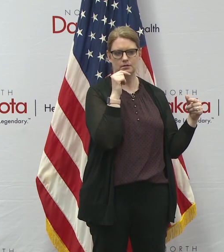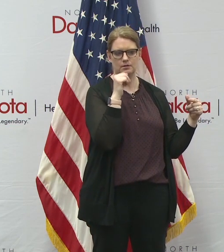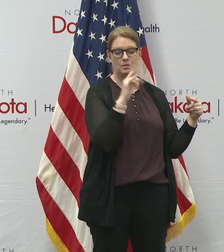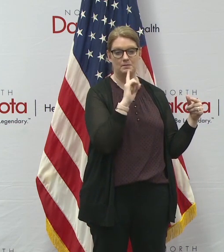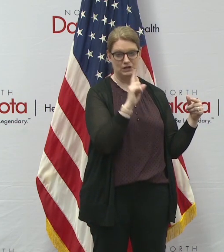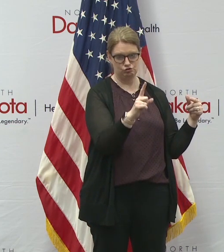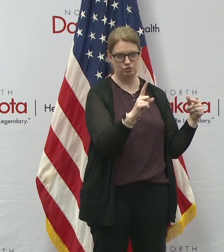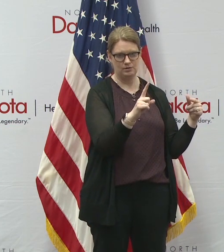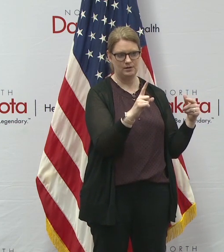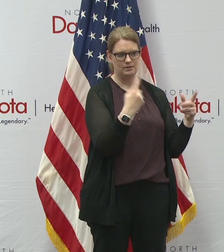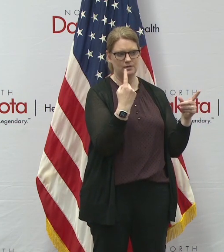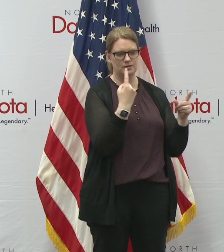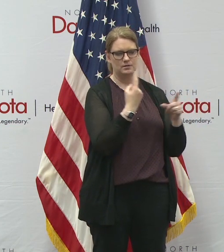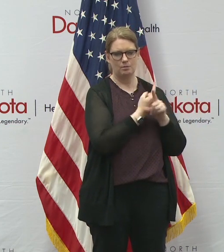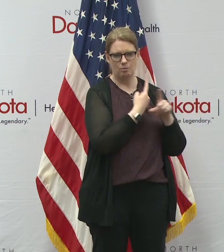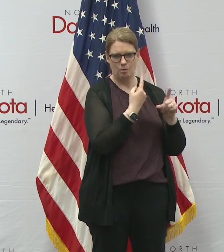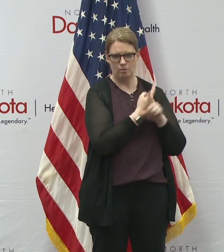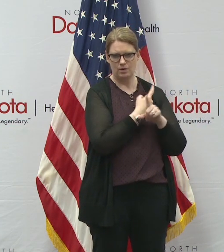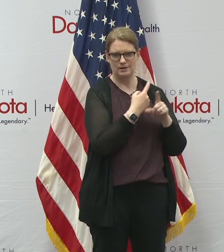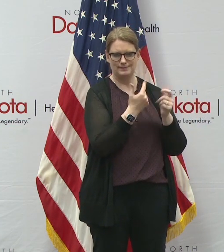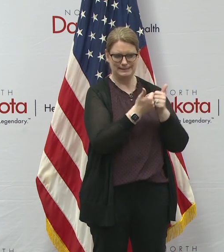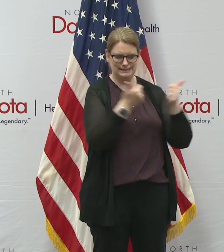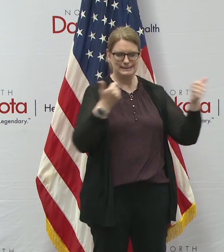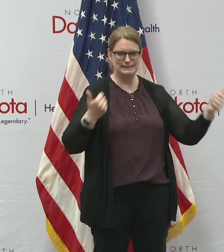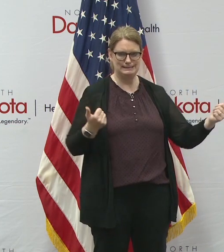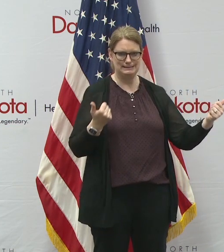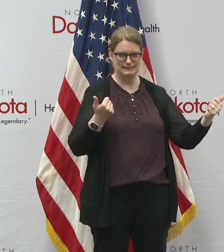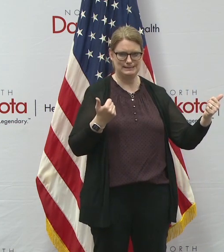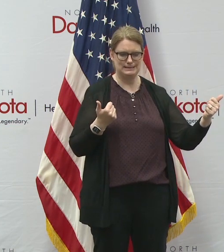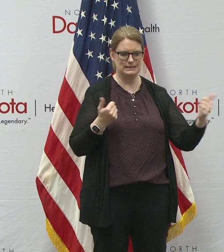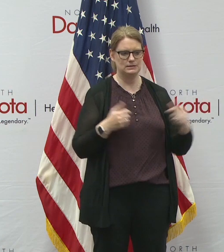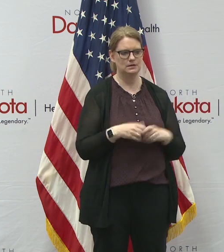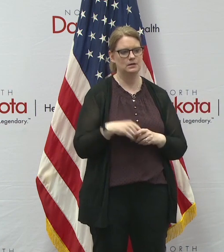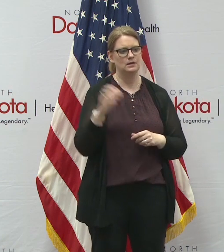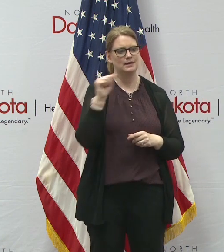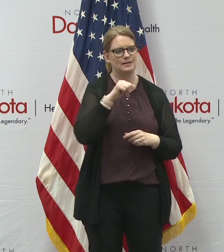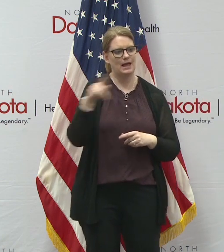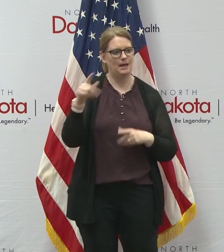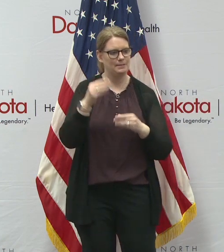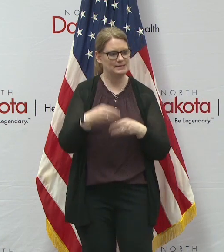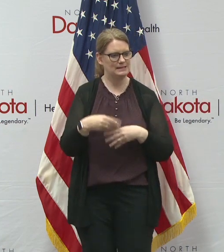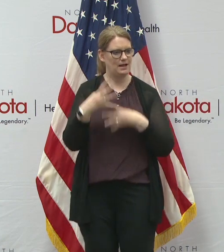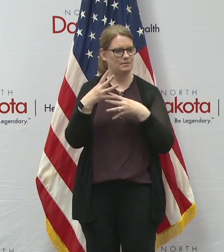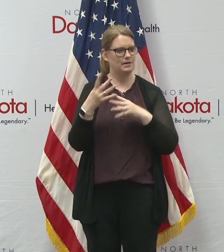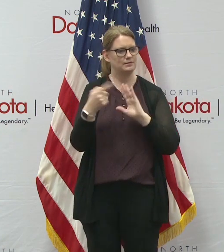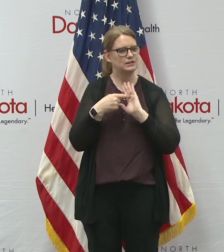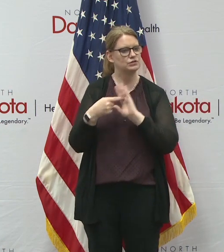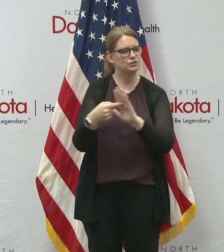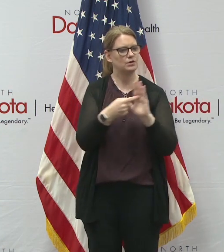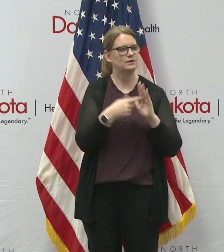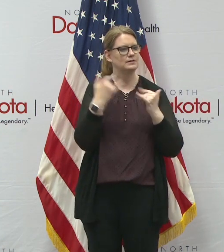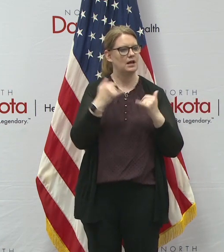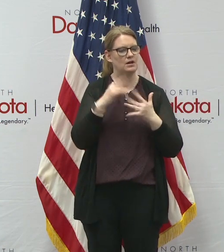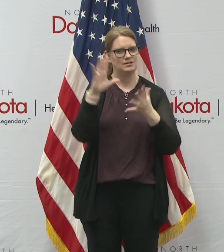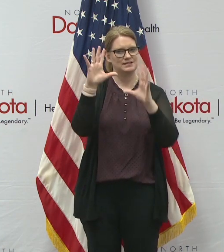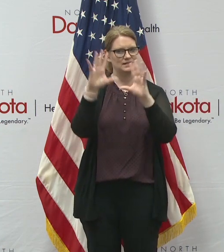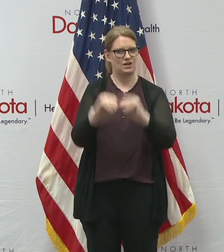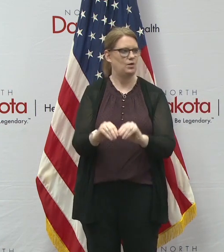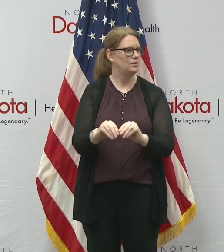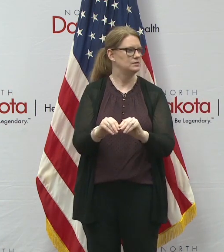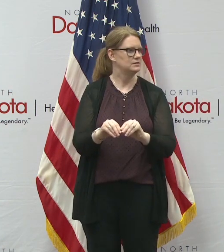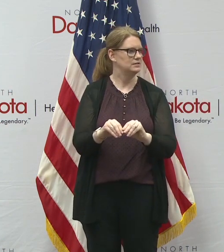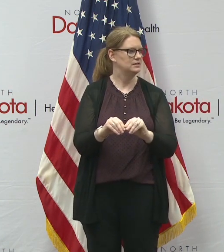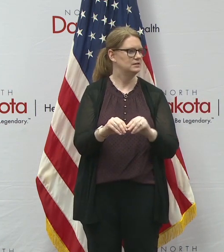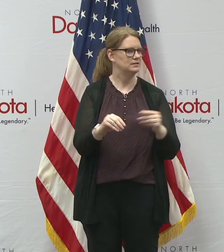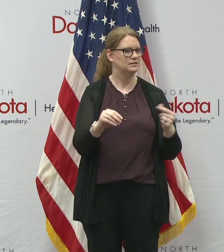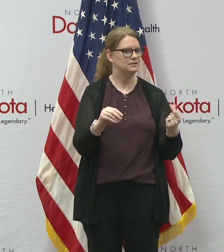make sure that they can get the right kind of distancing. The app is up. I was going to show it to you, but now the app is closed, and my